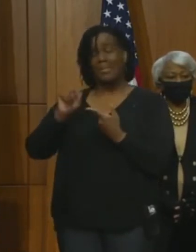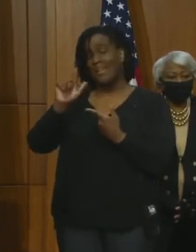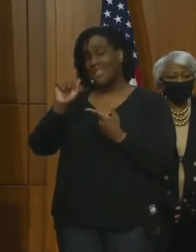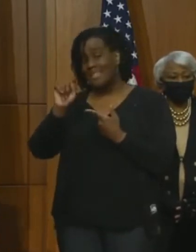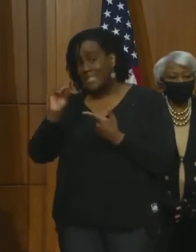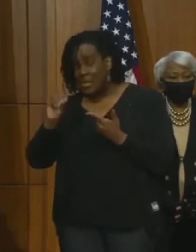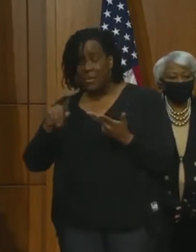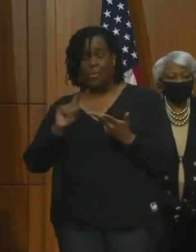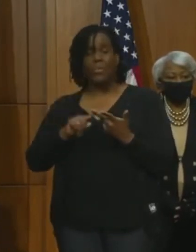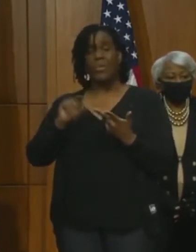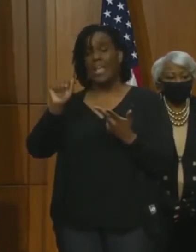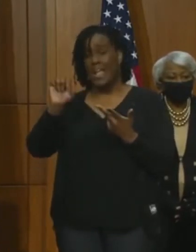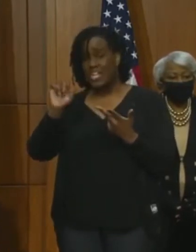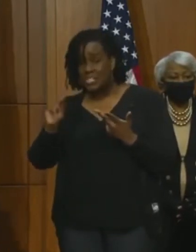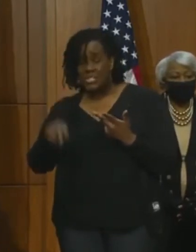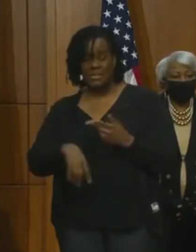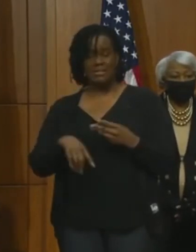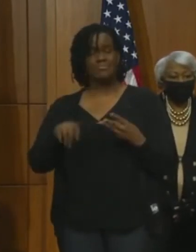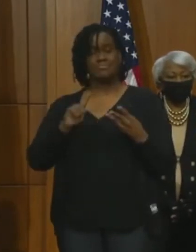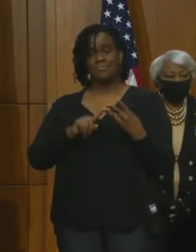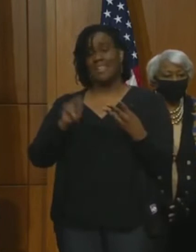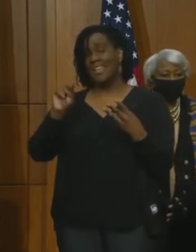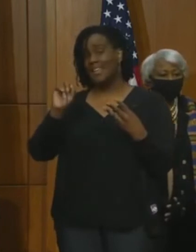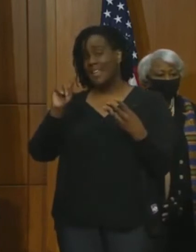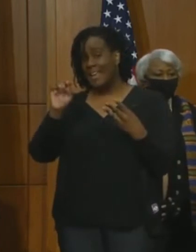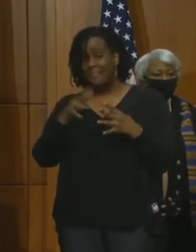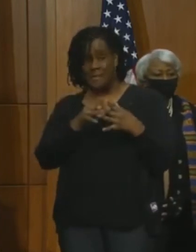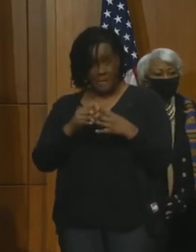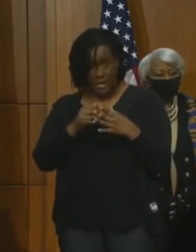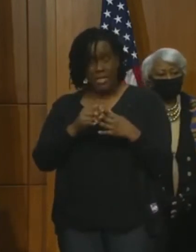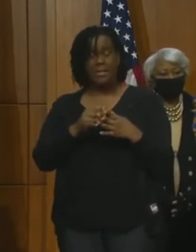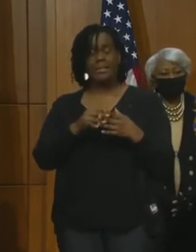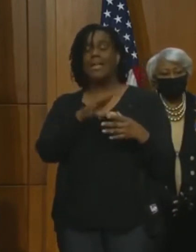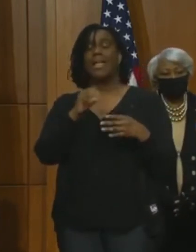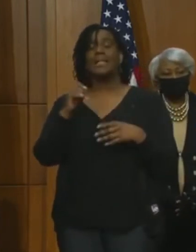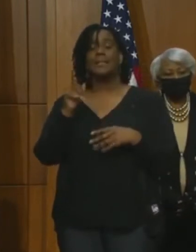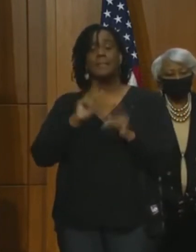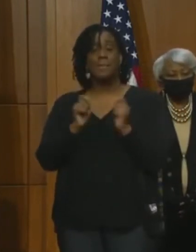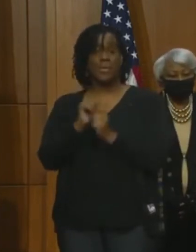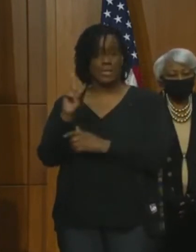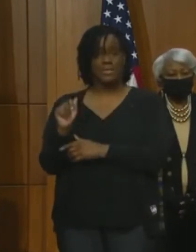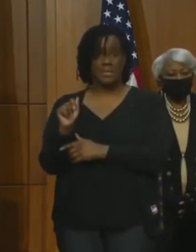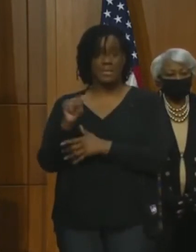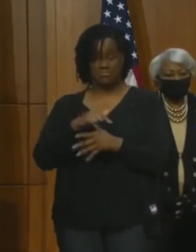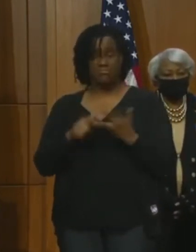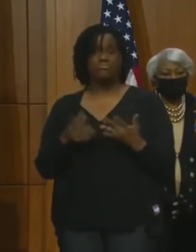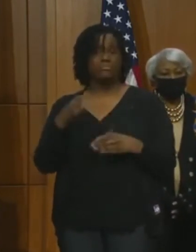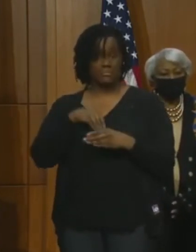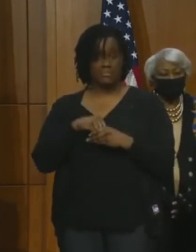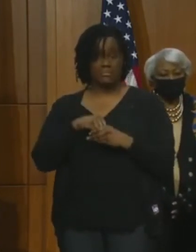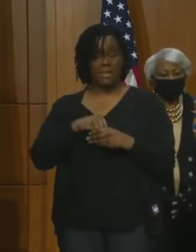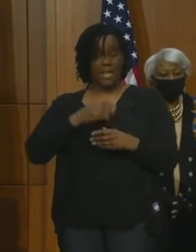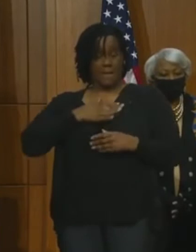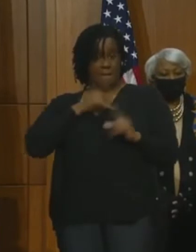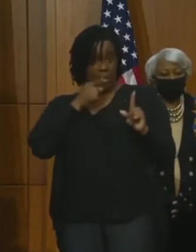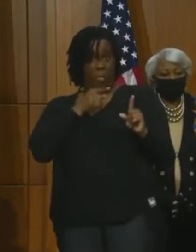people, Asian people, Native American people, and people with disabilities. Our goal, my